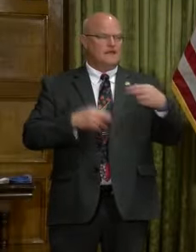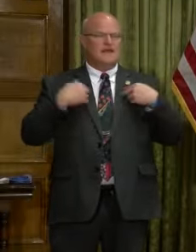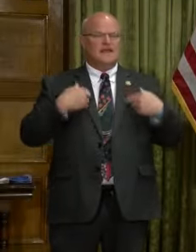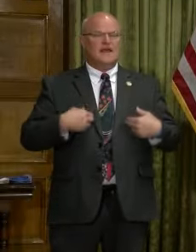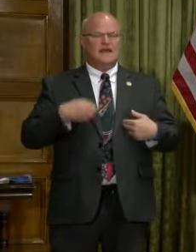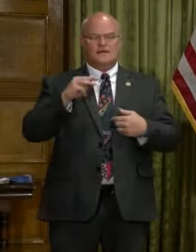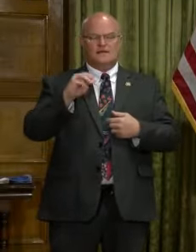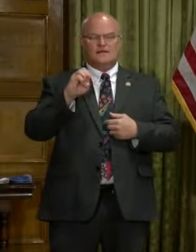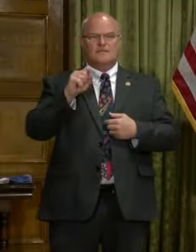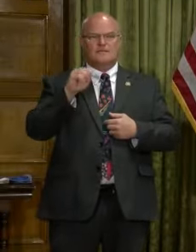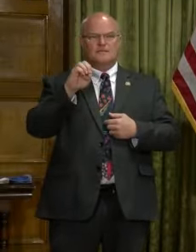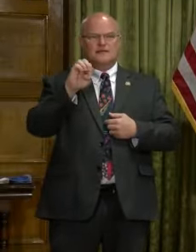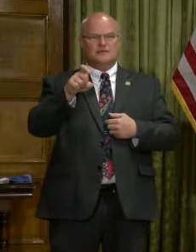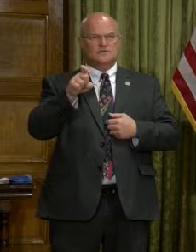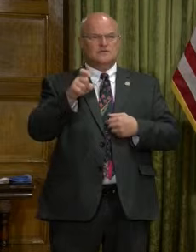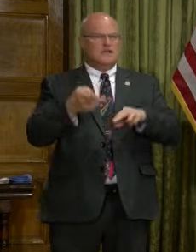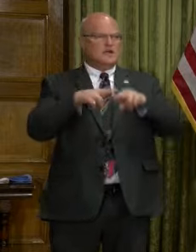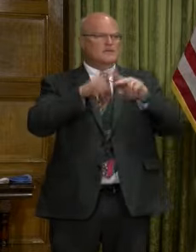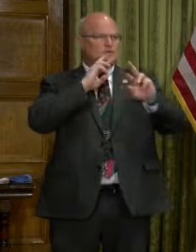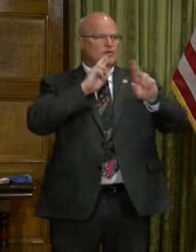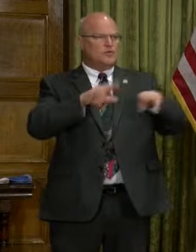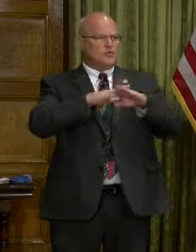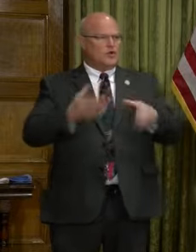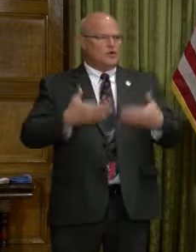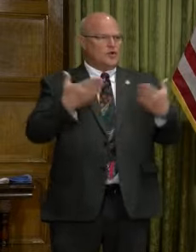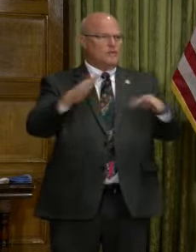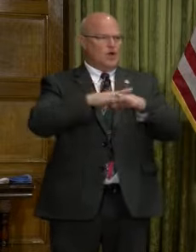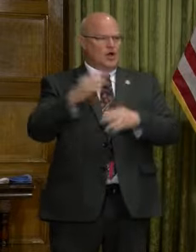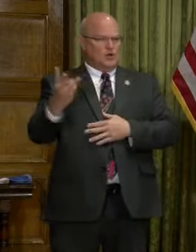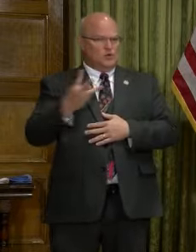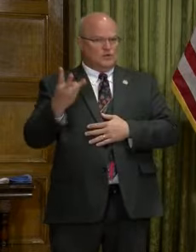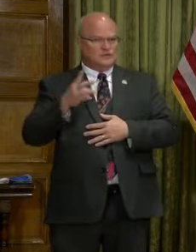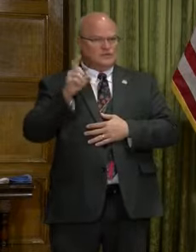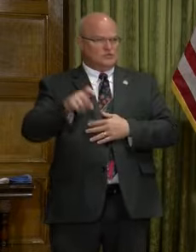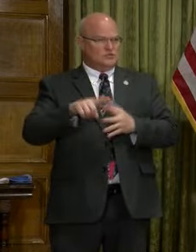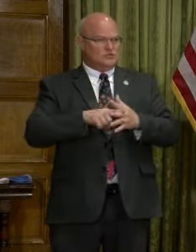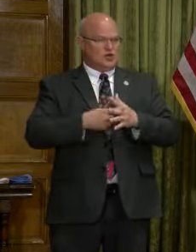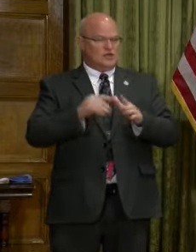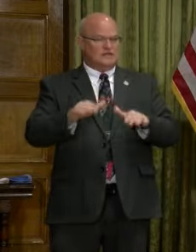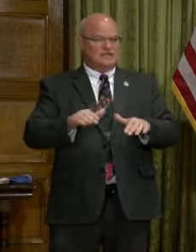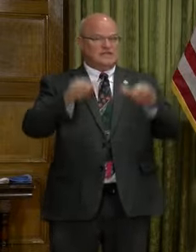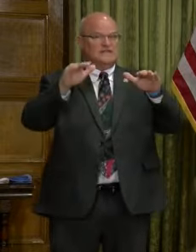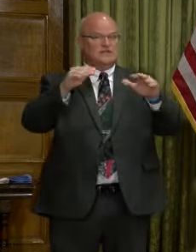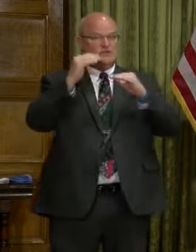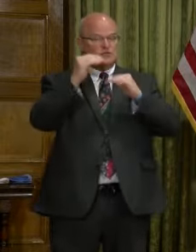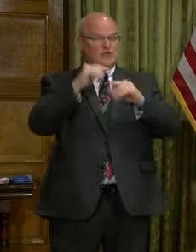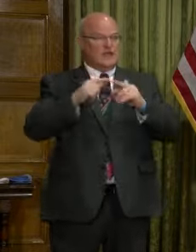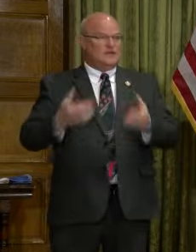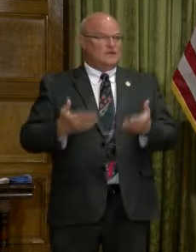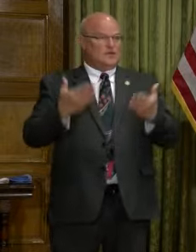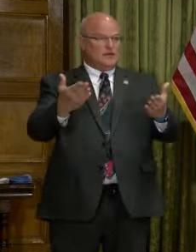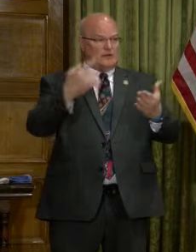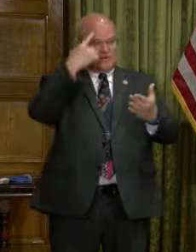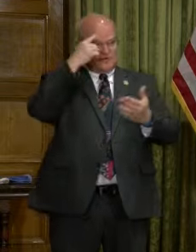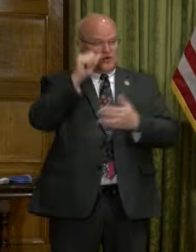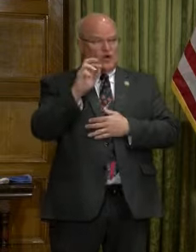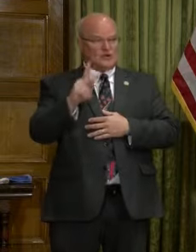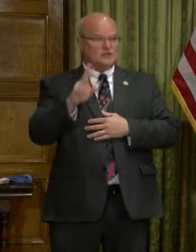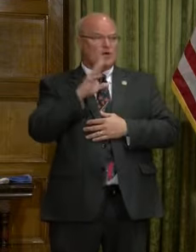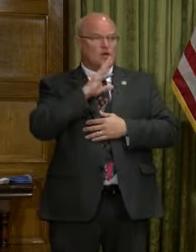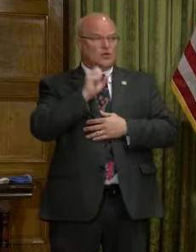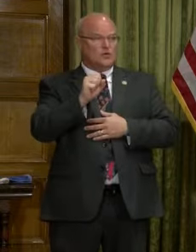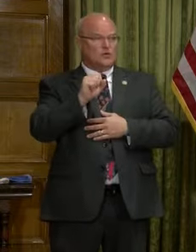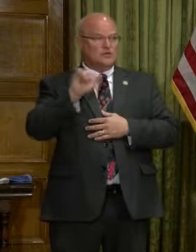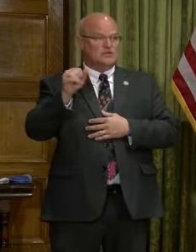and Evaluation updated their report on their recommendations on when states should start lifting restrictions, and their recommendation for Arkansas